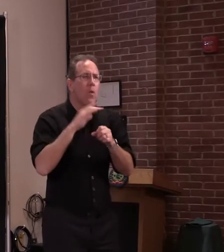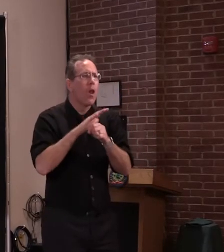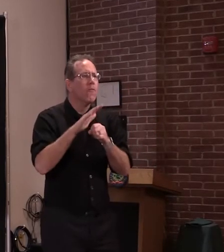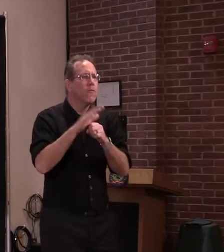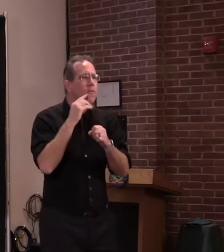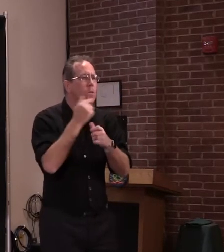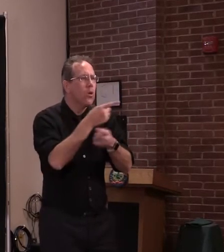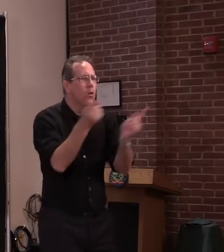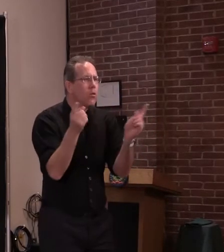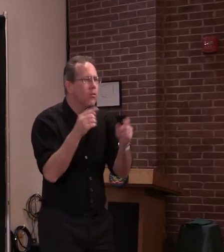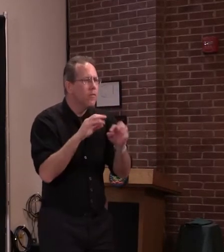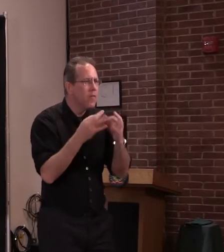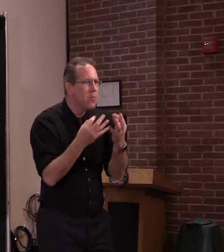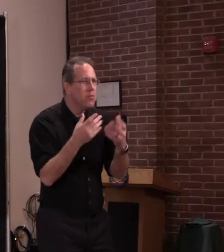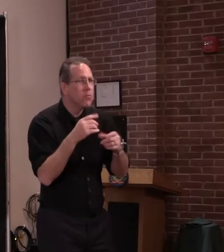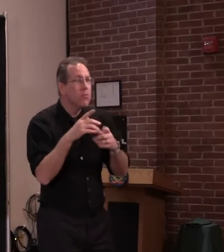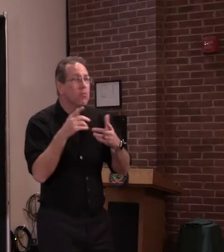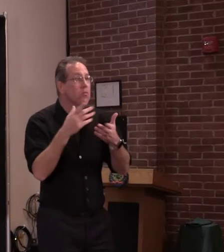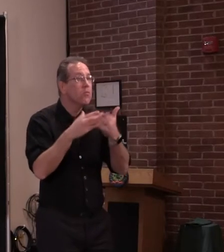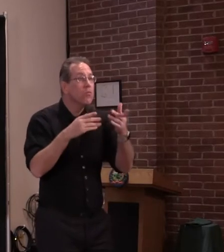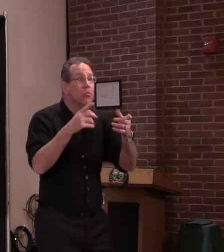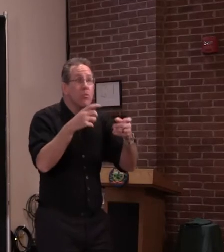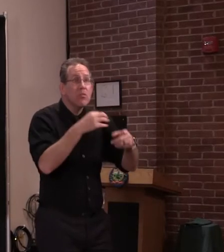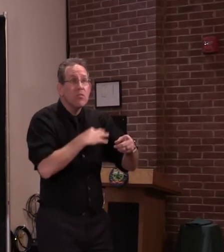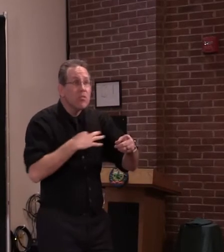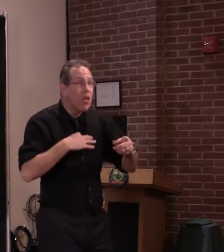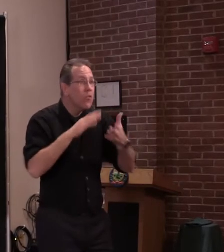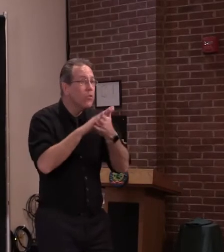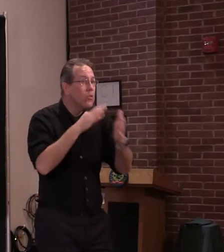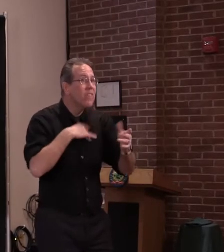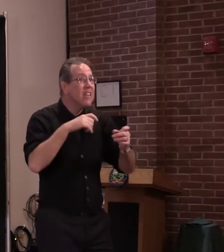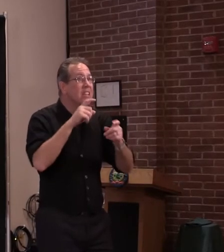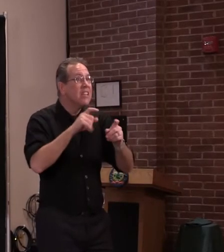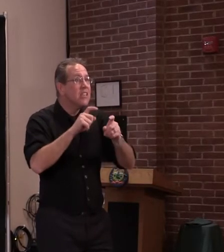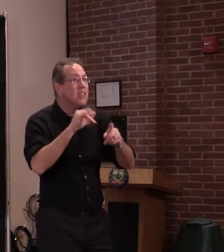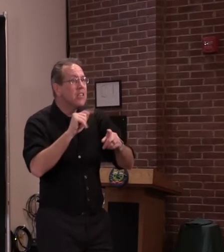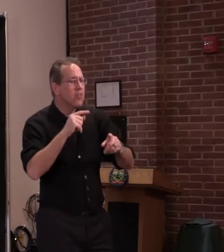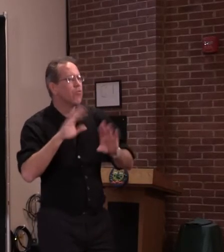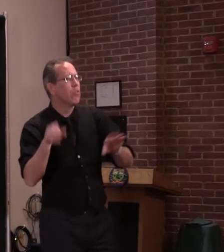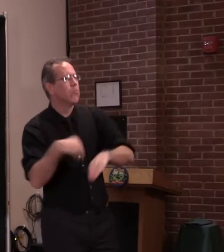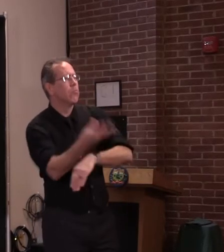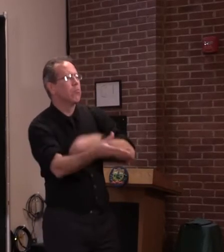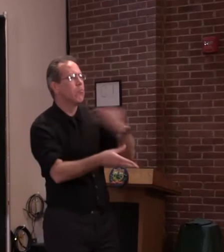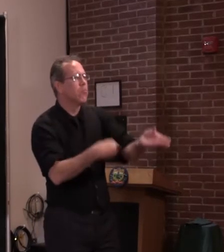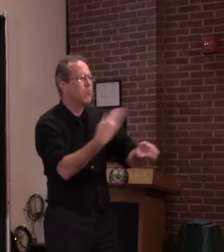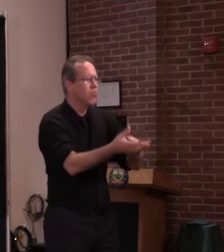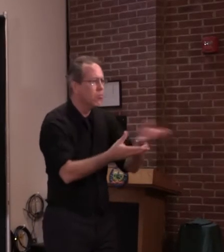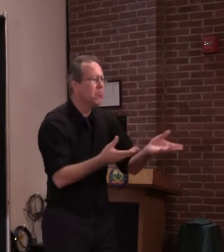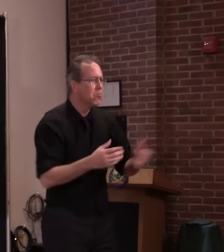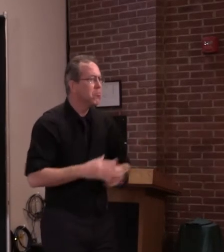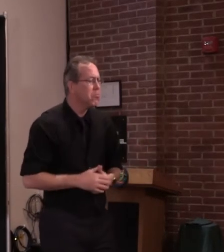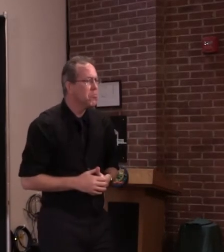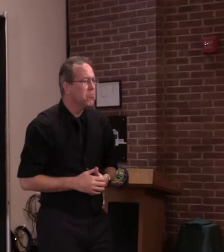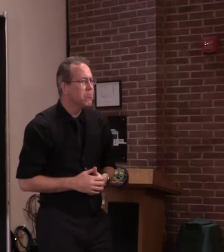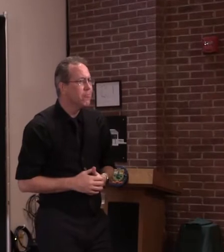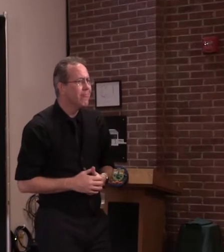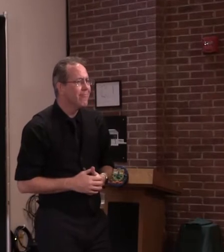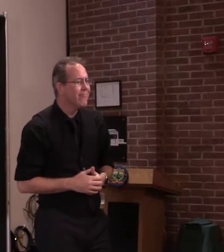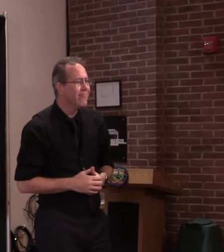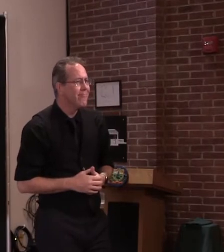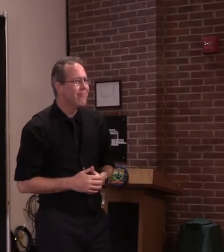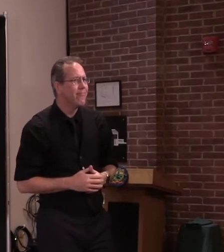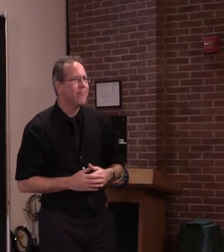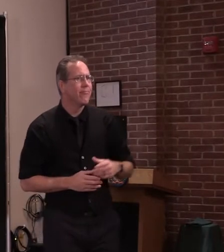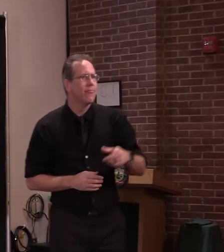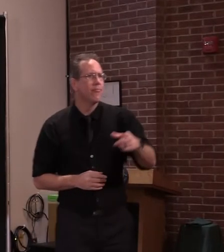school. But the supply is something we're going to be monitoring very closely, and that's we'll see how this evolves. Okay. Thank you. Secretary, do